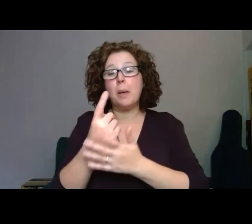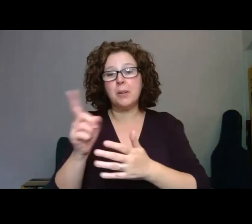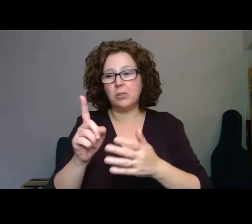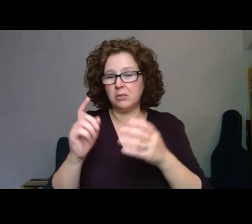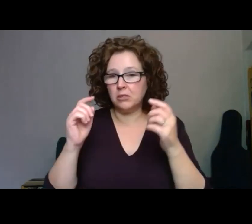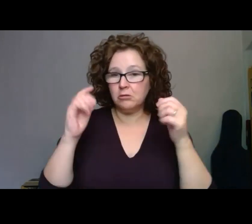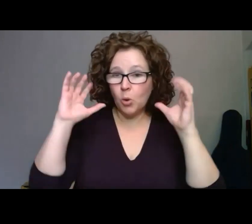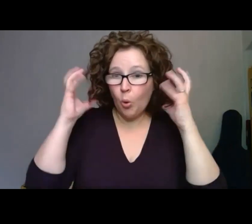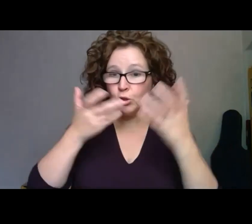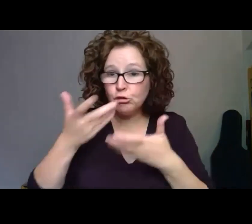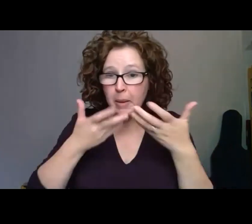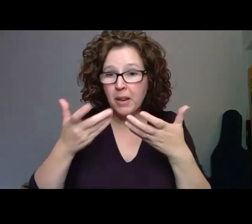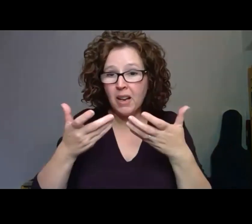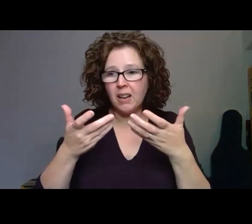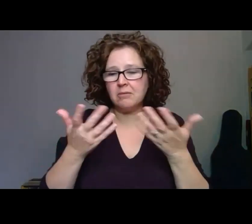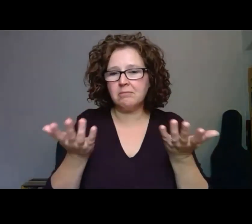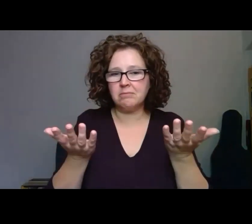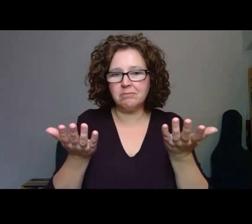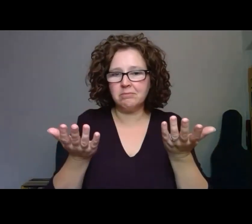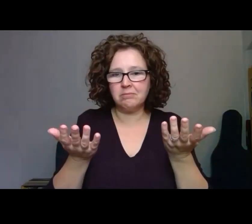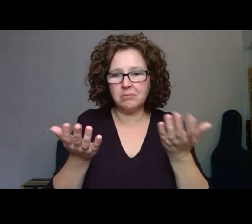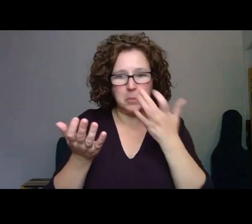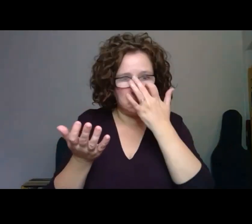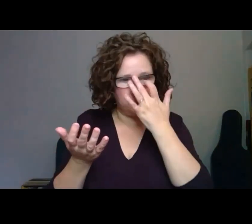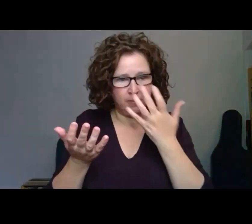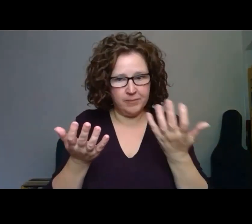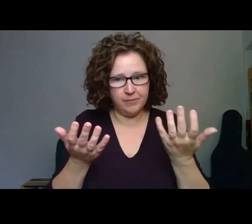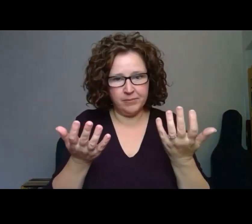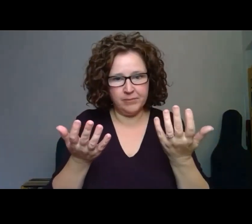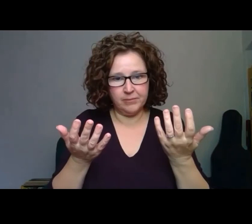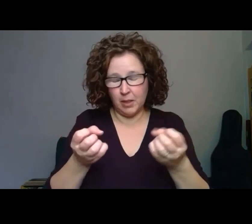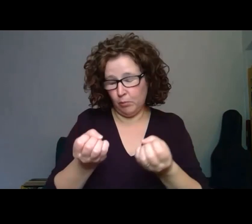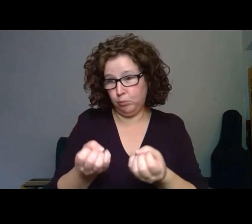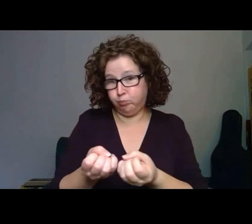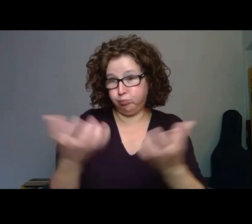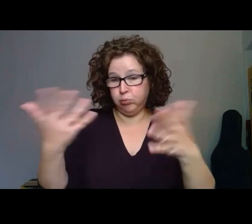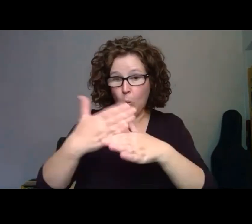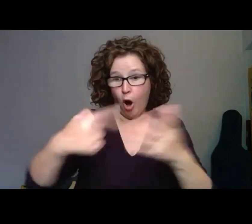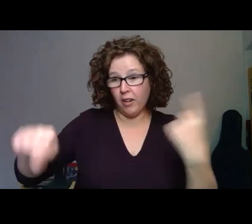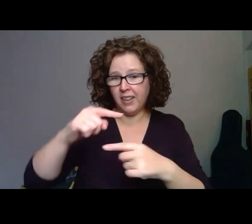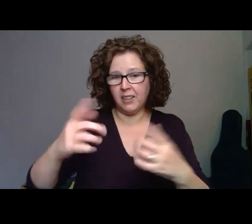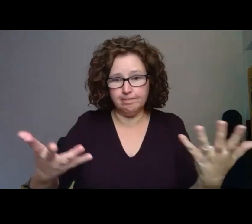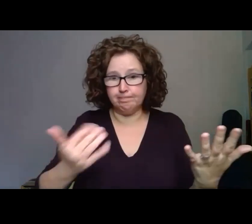describers, for example, are not enough for all the work that suddenly appeared.